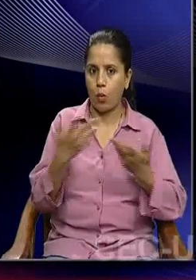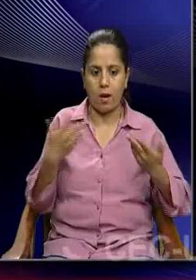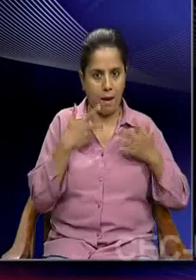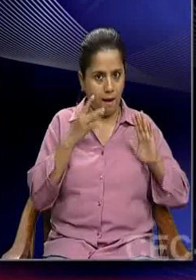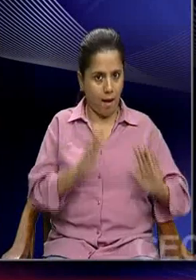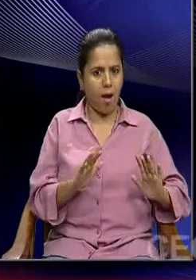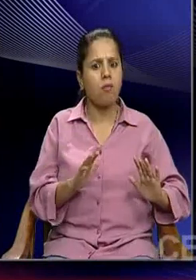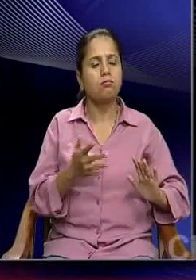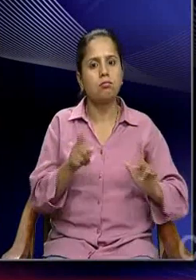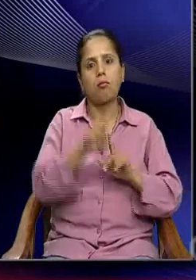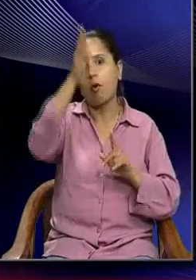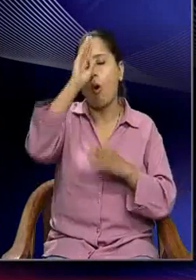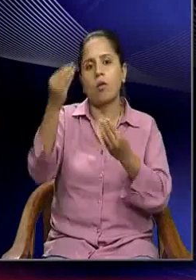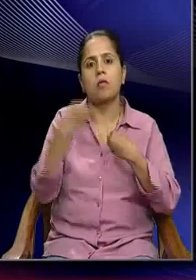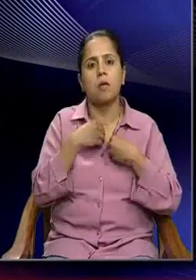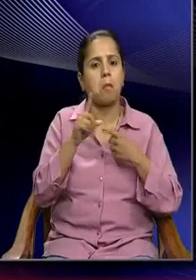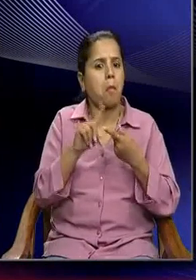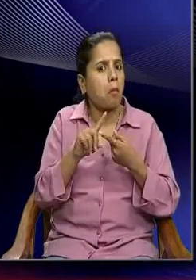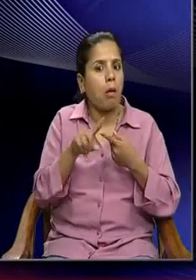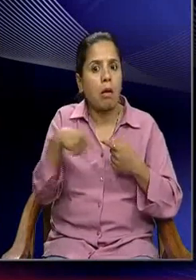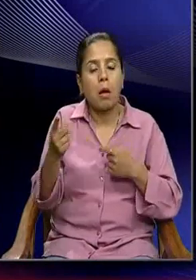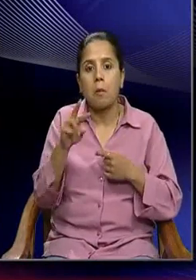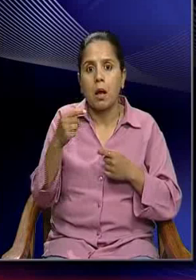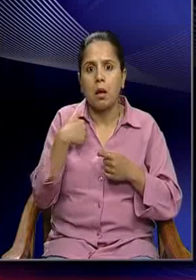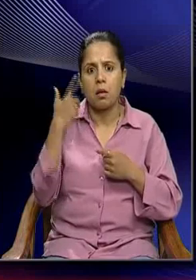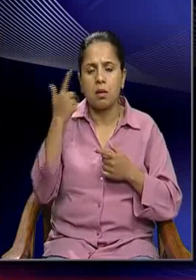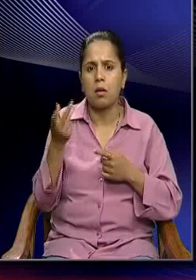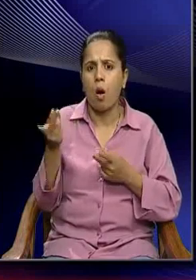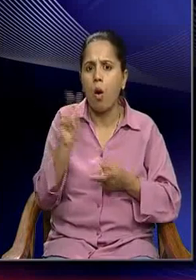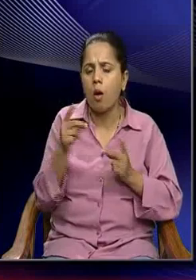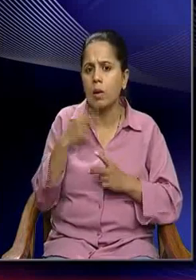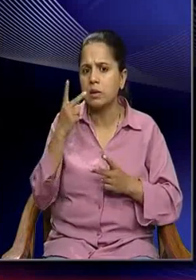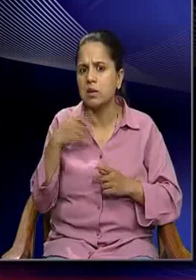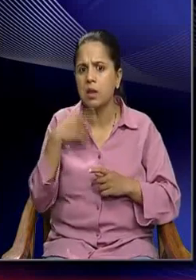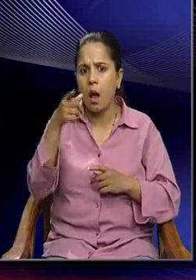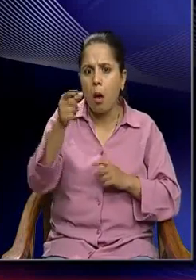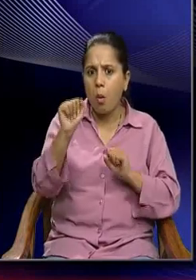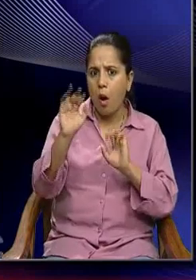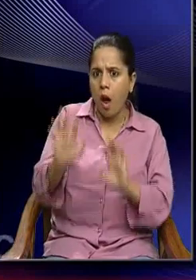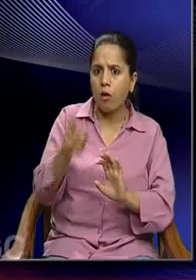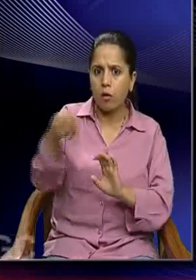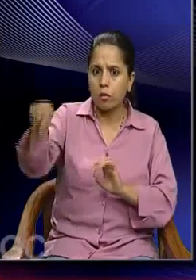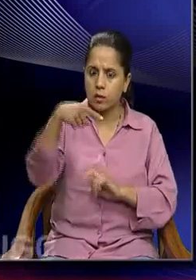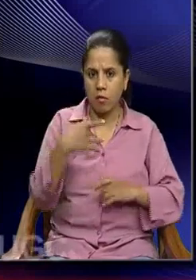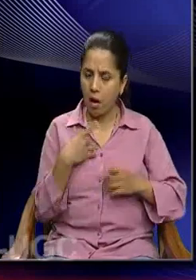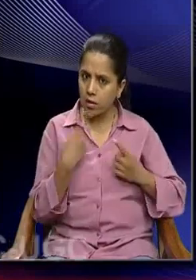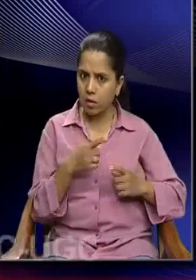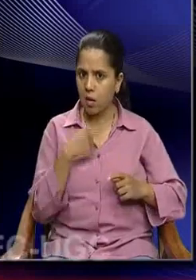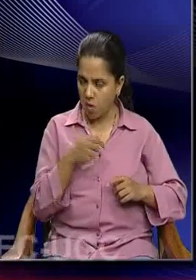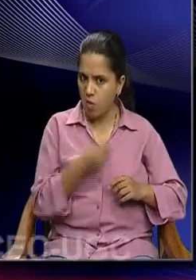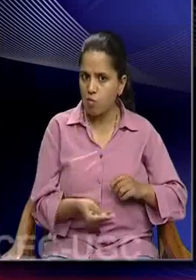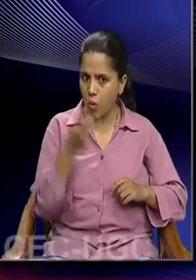have rather than constantly seeking external validation or